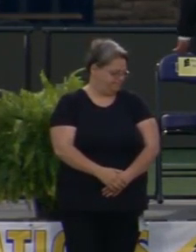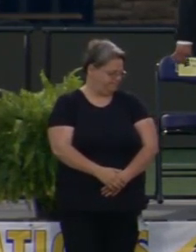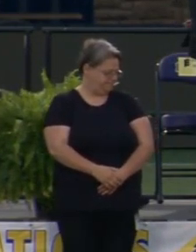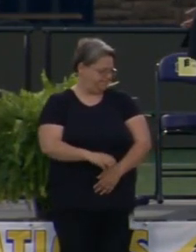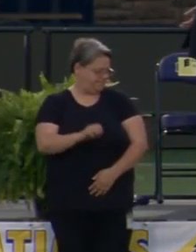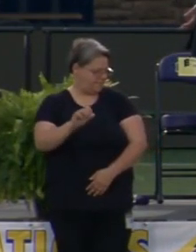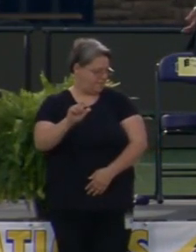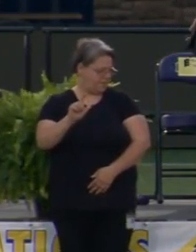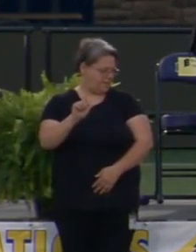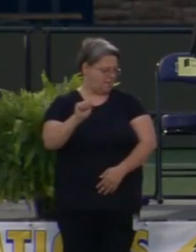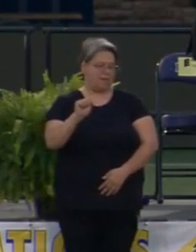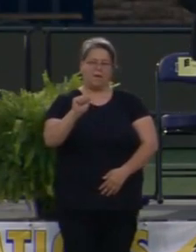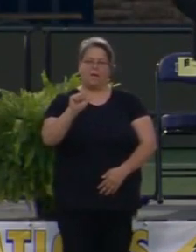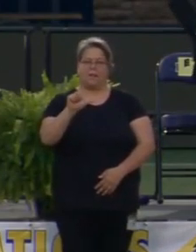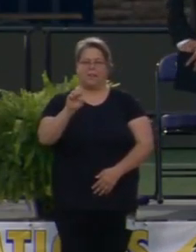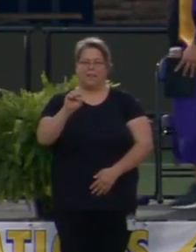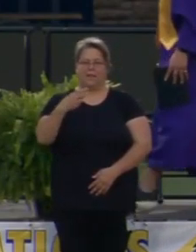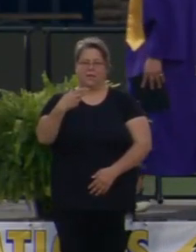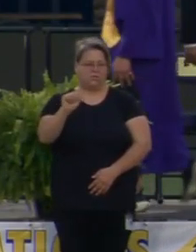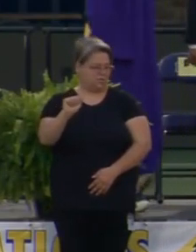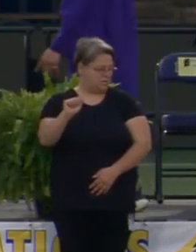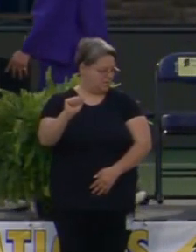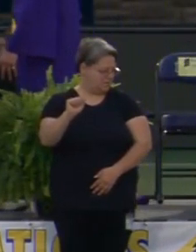Alicia Learley.